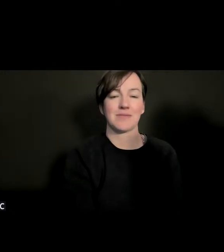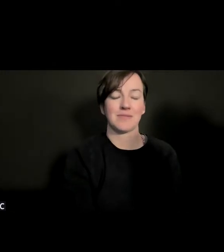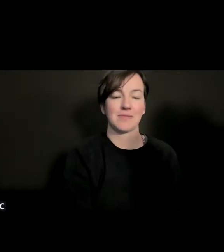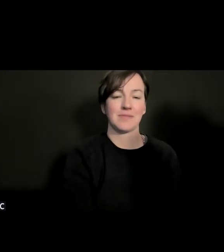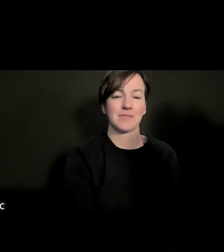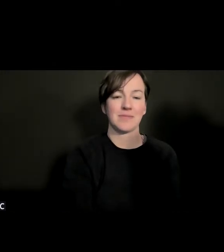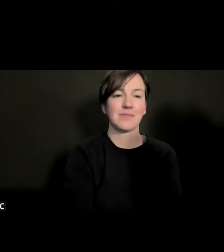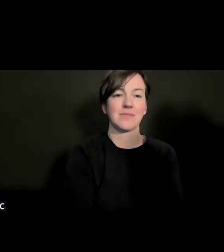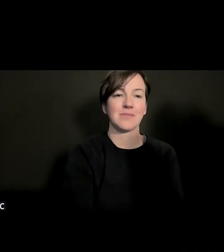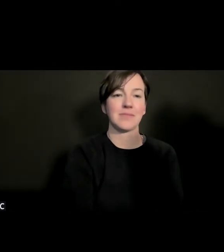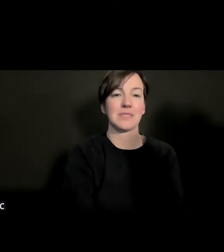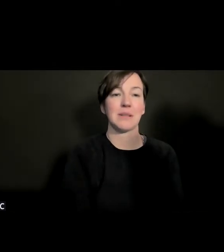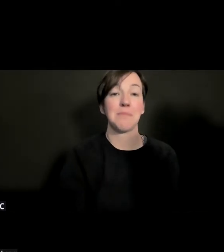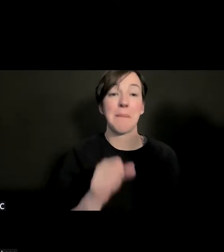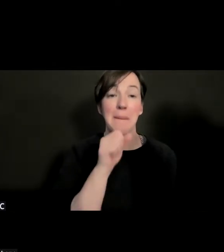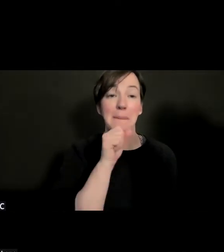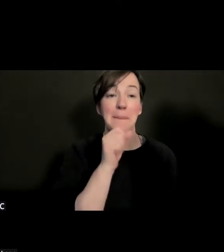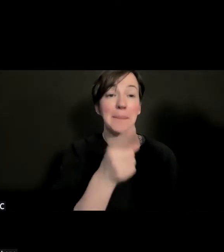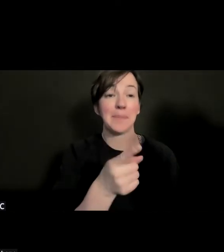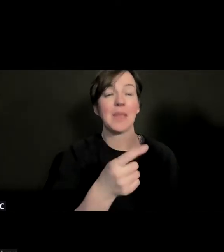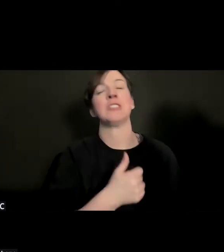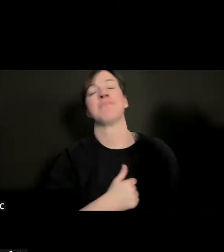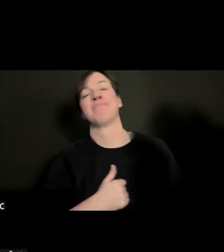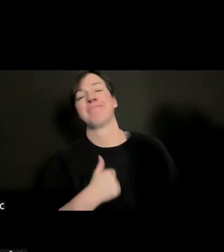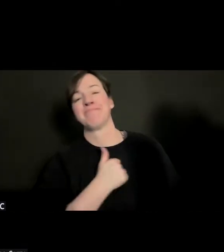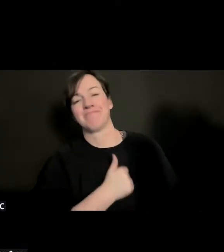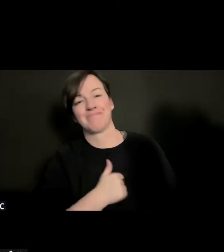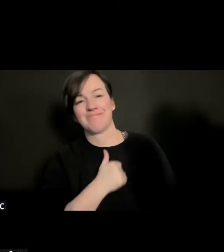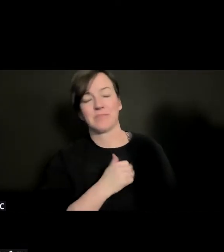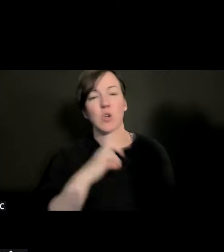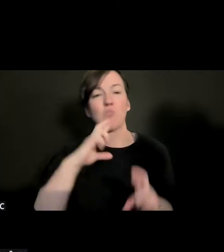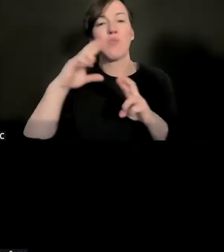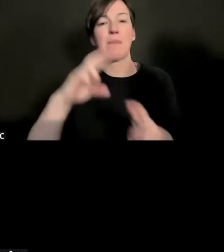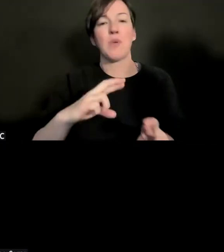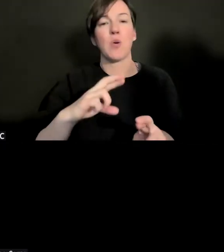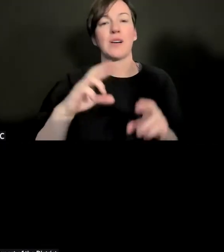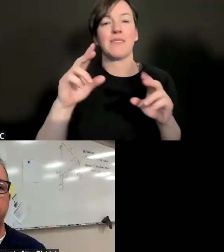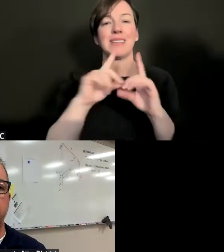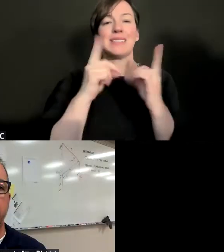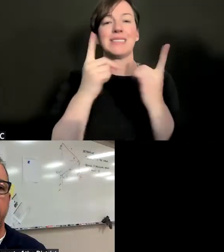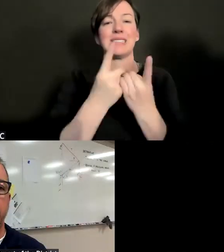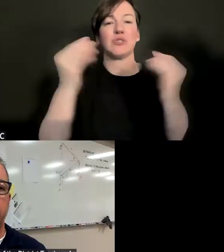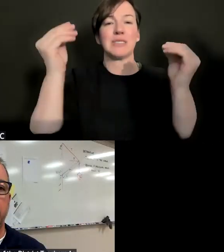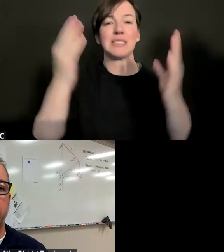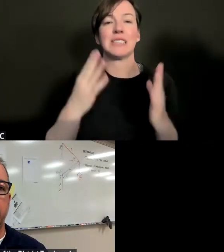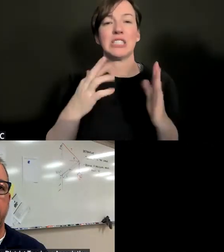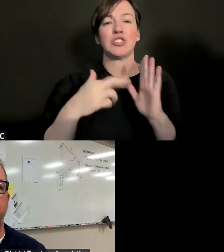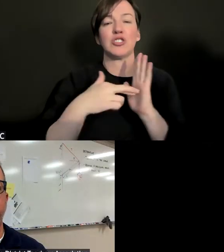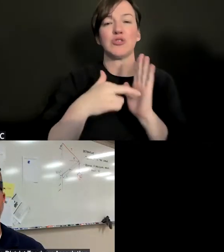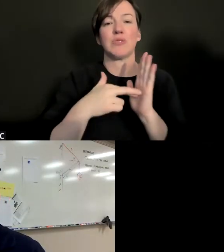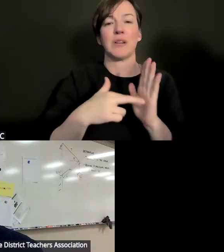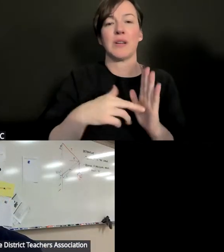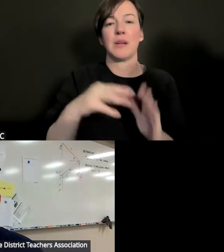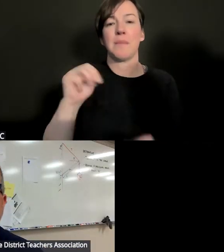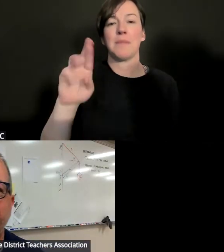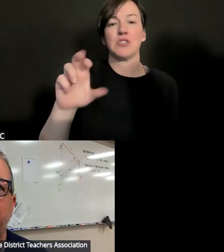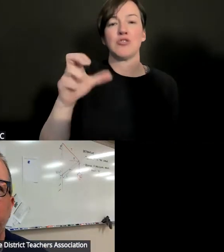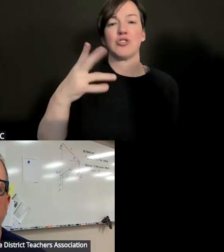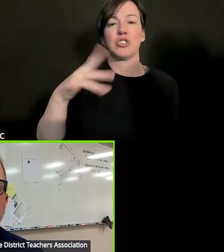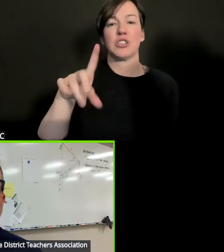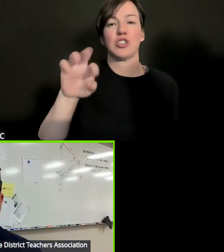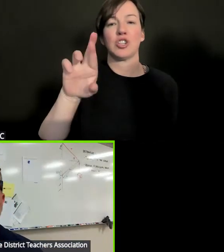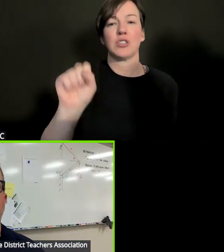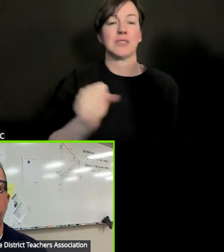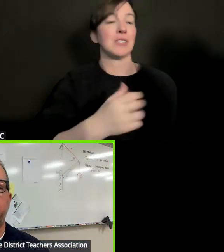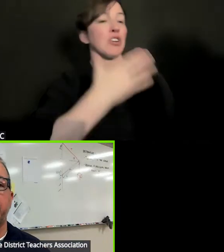Your microphone. Sorry. Report of the District Teachers Association representative, Mr. Childress.